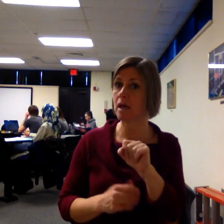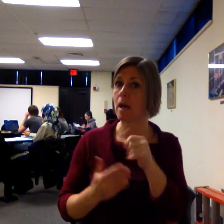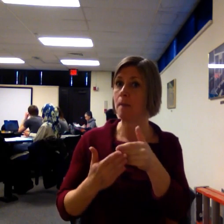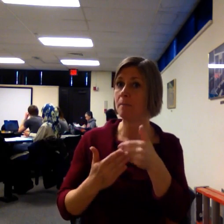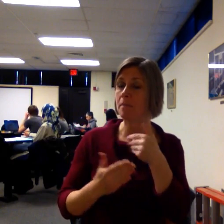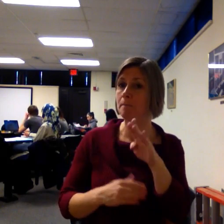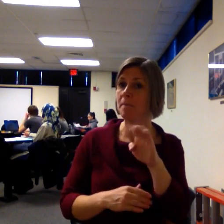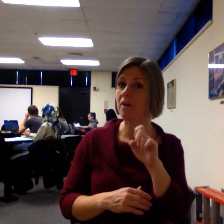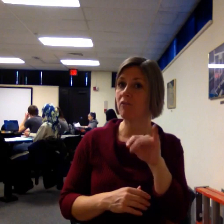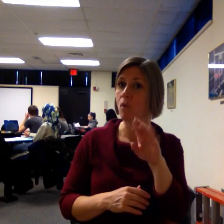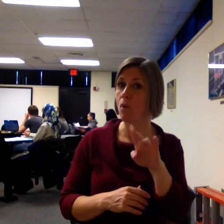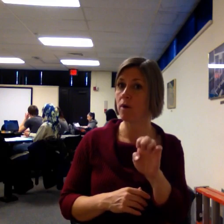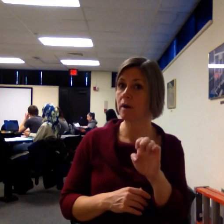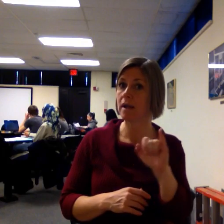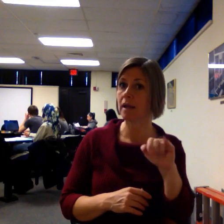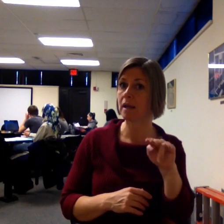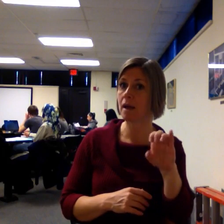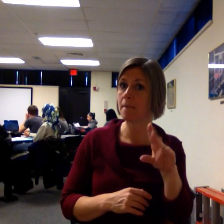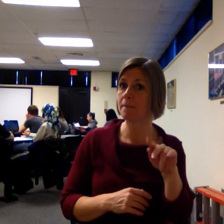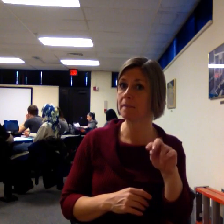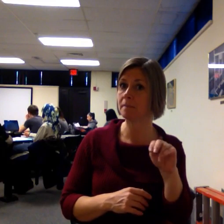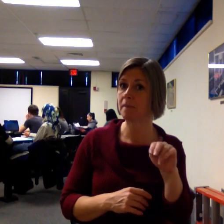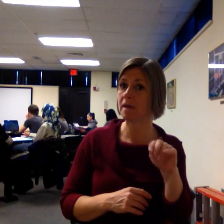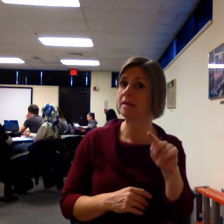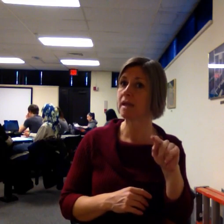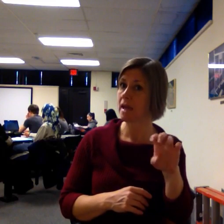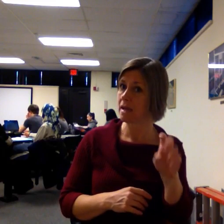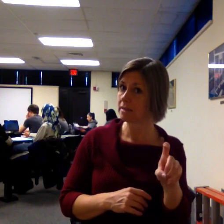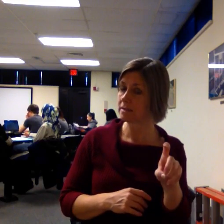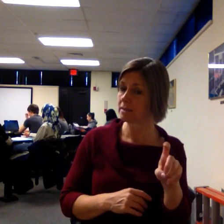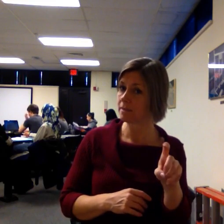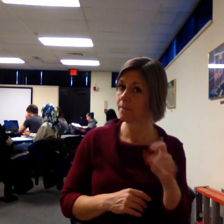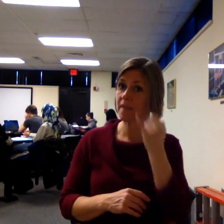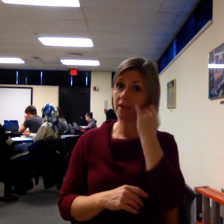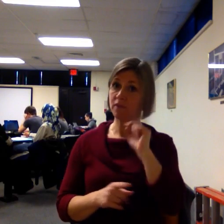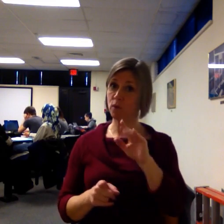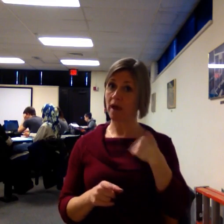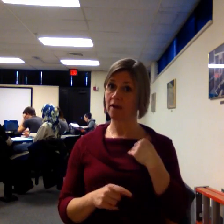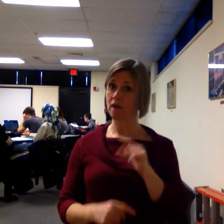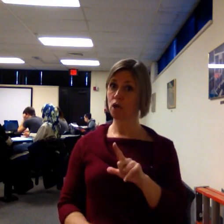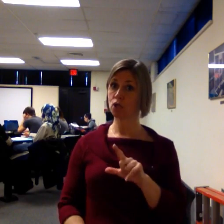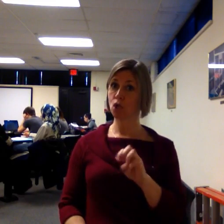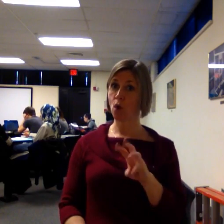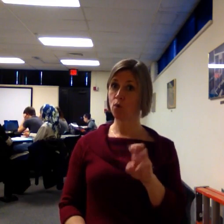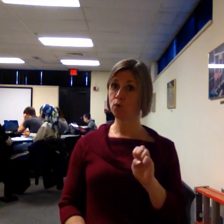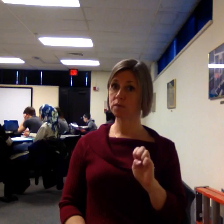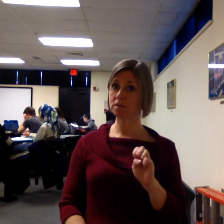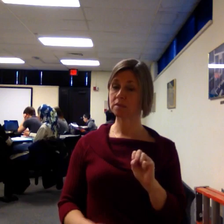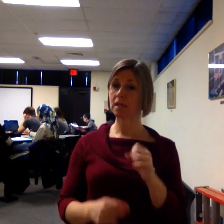verbiage. If you have Lowe's, they call it pre-tax earnings.